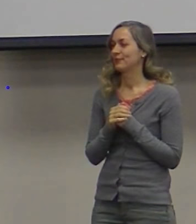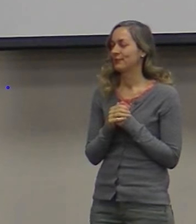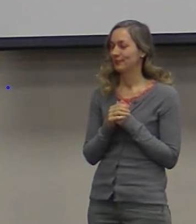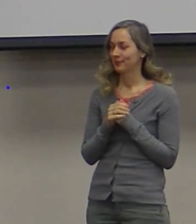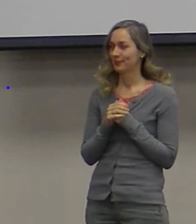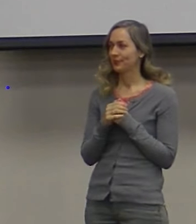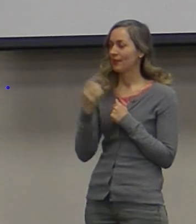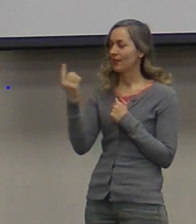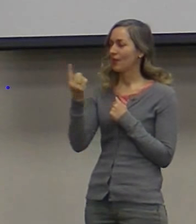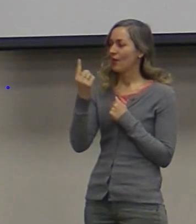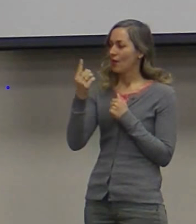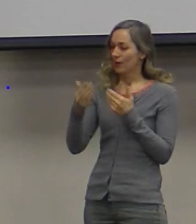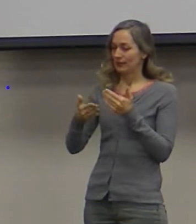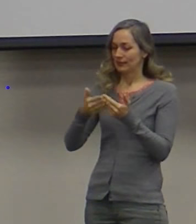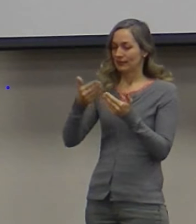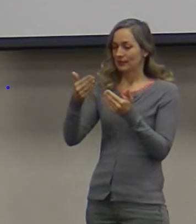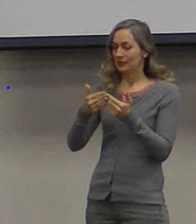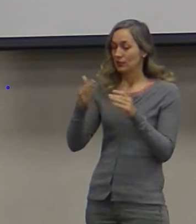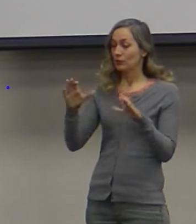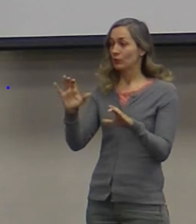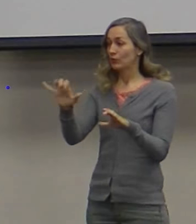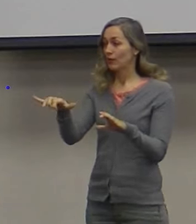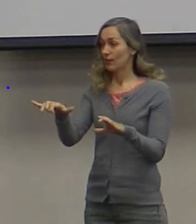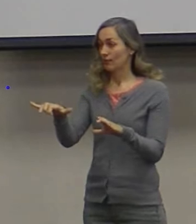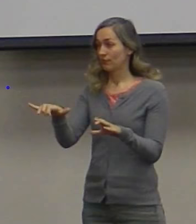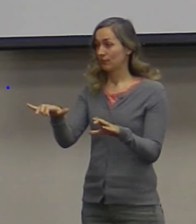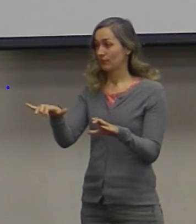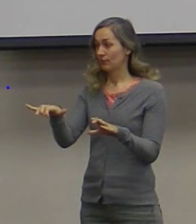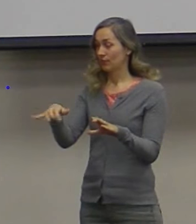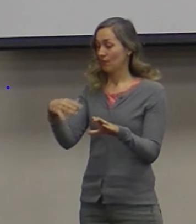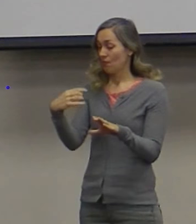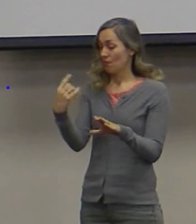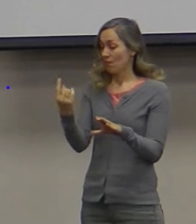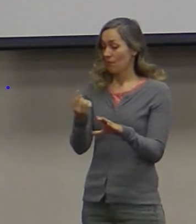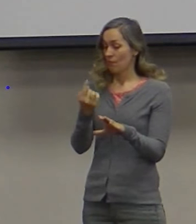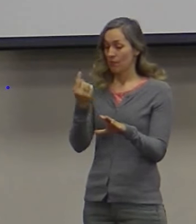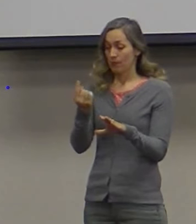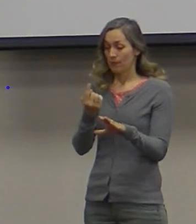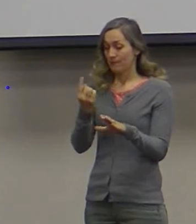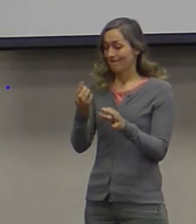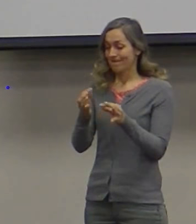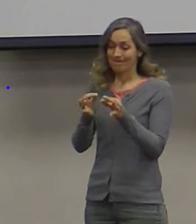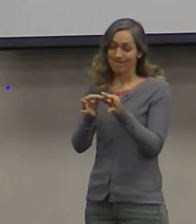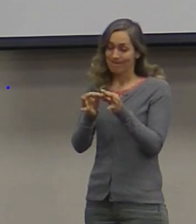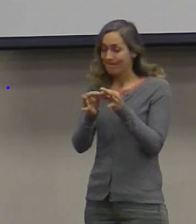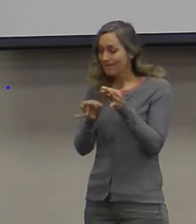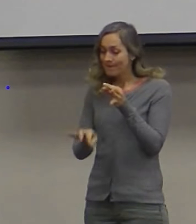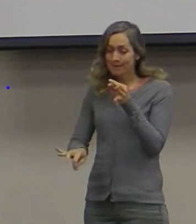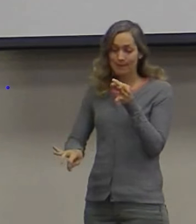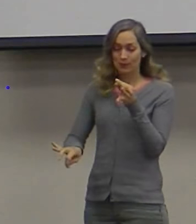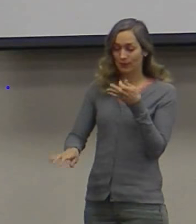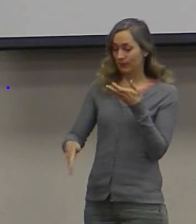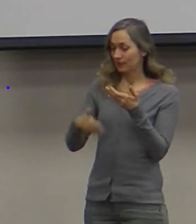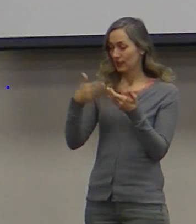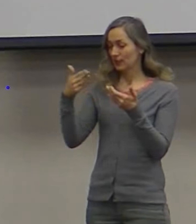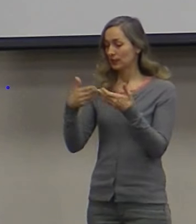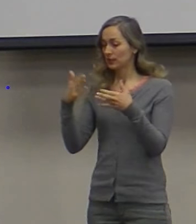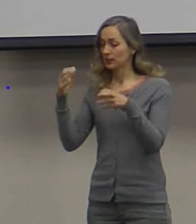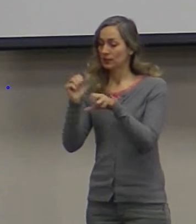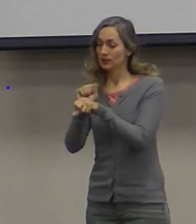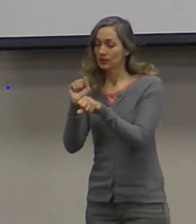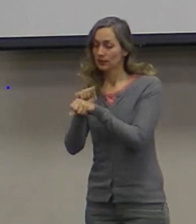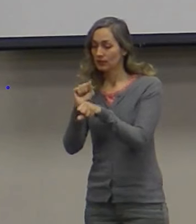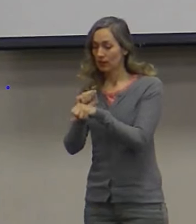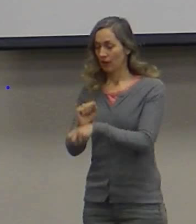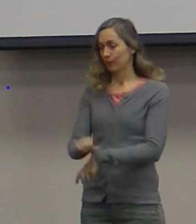But is it always an easy thing to do? Is it always a simple and easy task to complete,